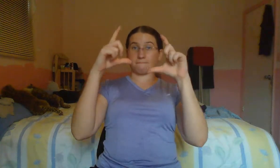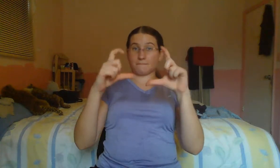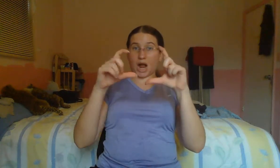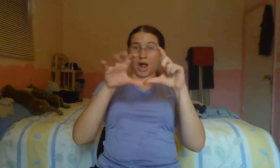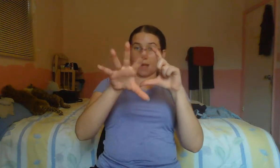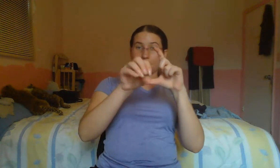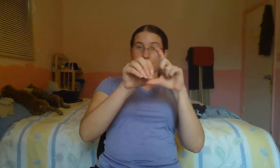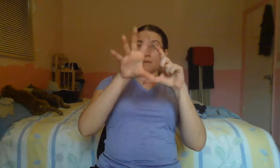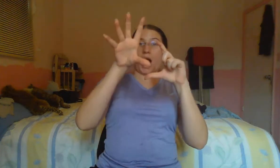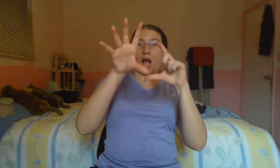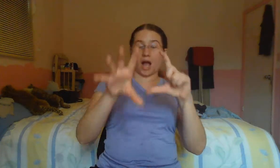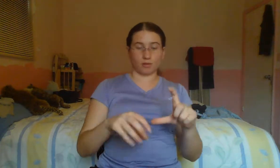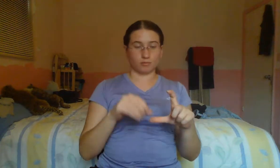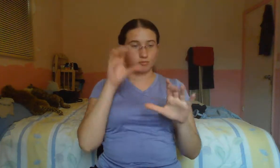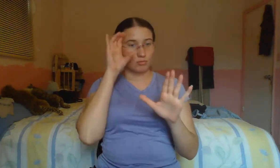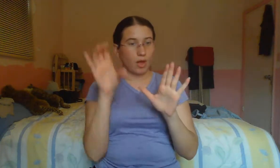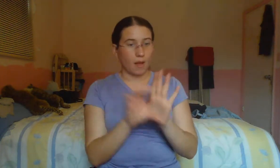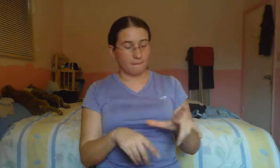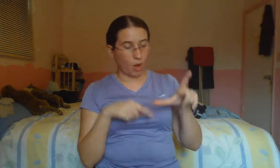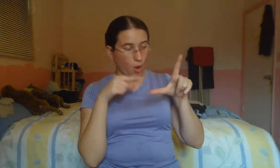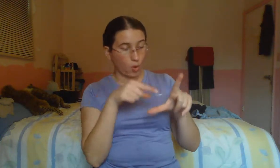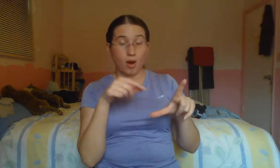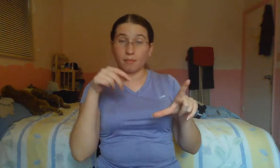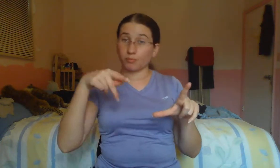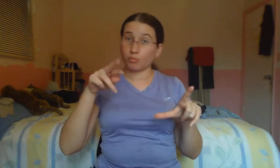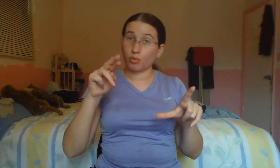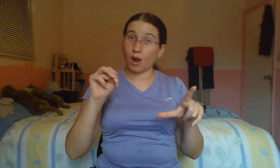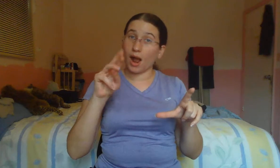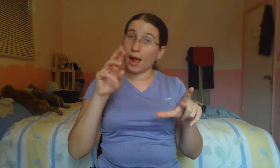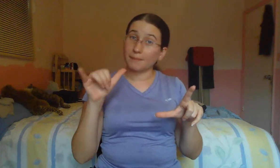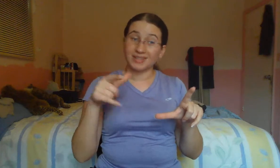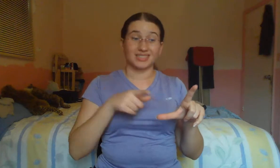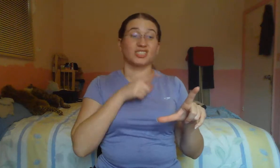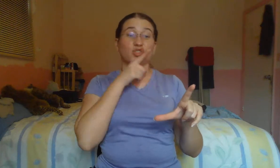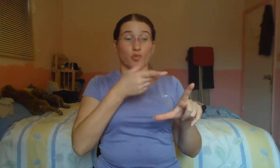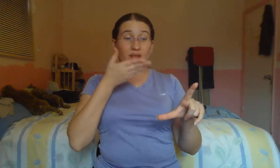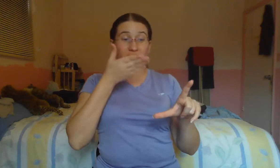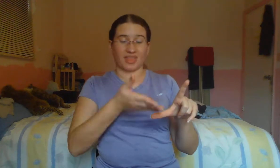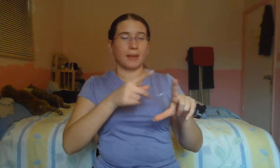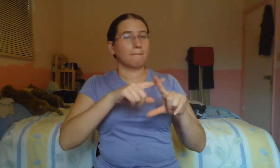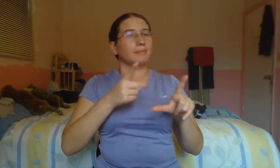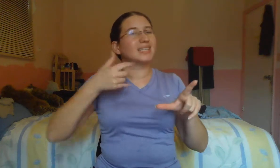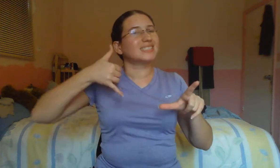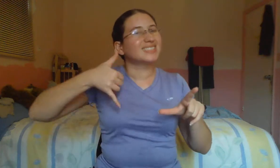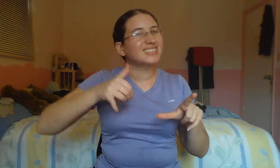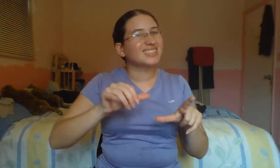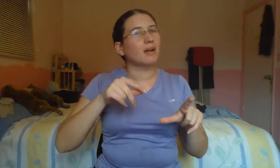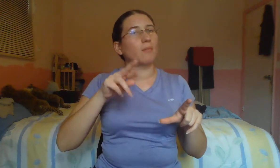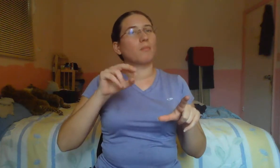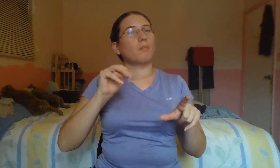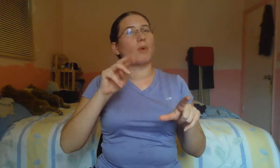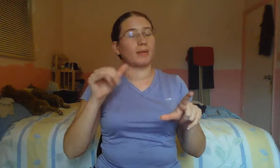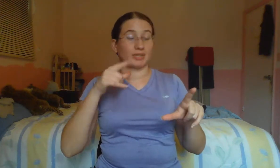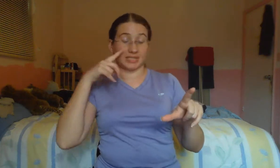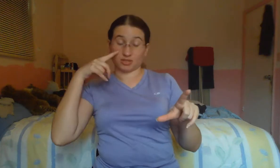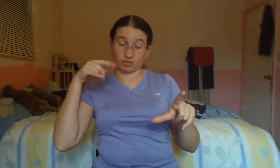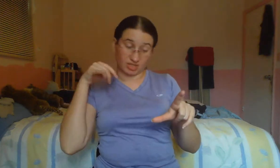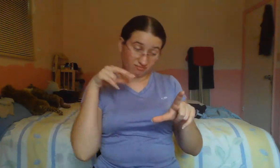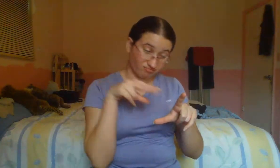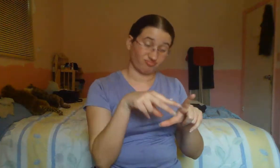source anymore because it's not the actual thing, although it still is primary source because you're looking at the actual thing. But what do we call a